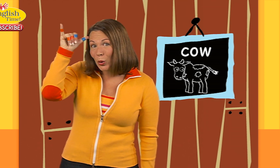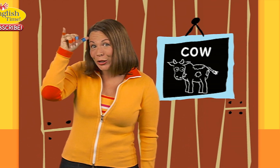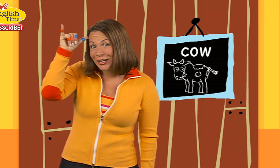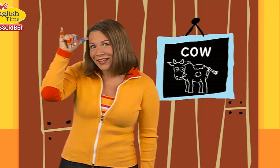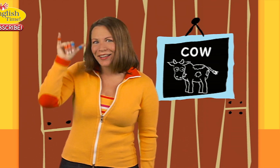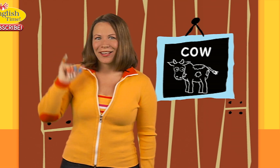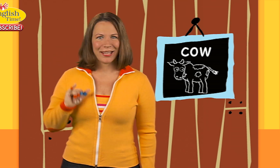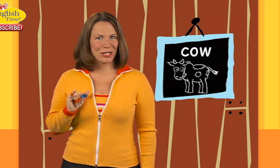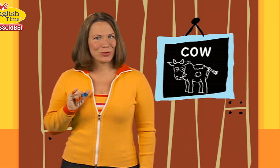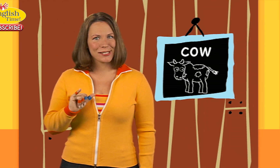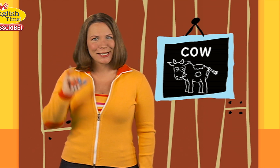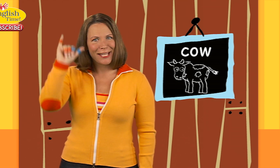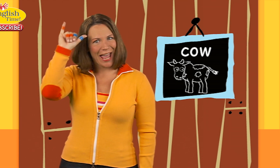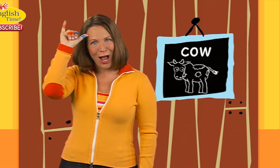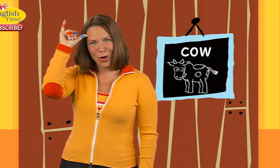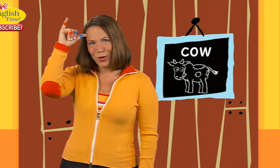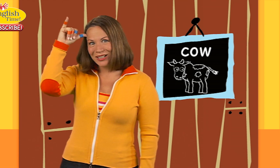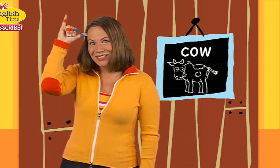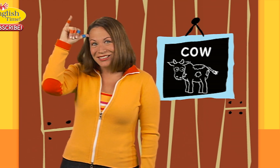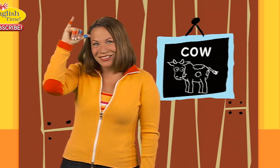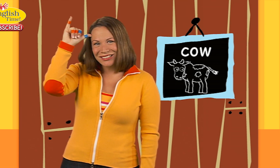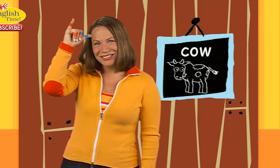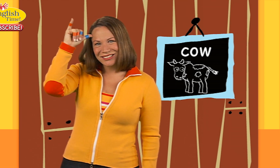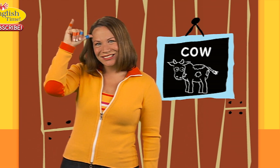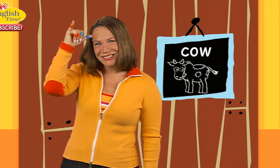horn. Can you sign cow?